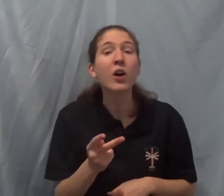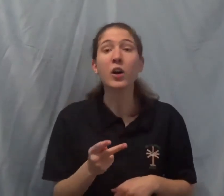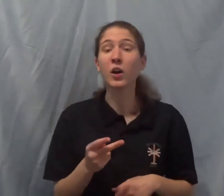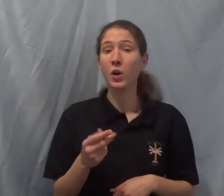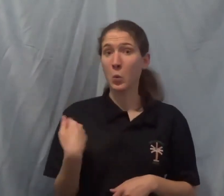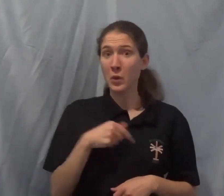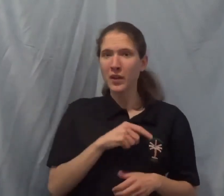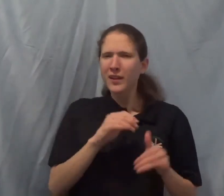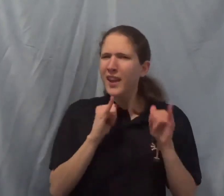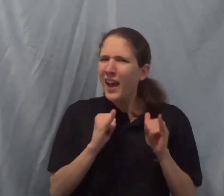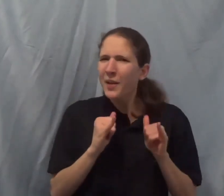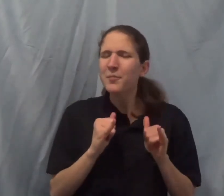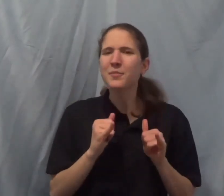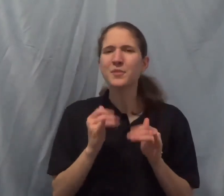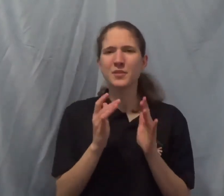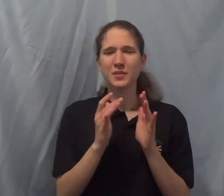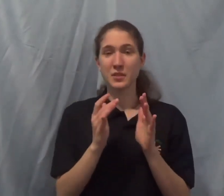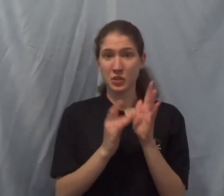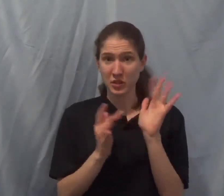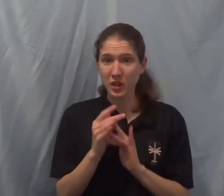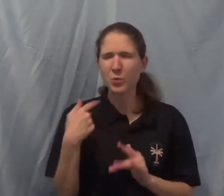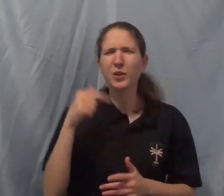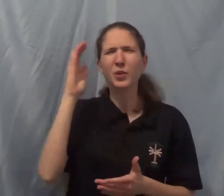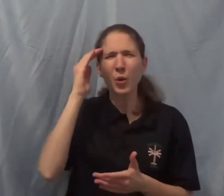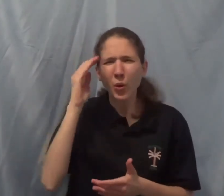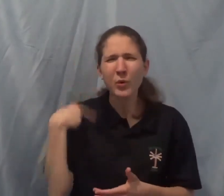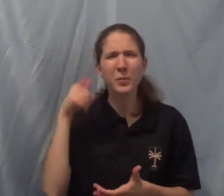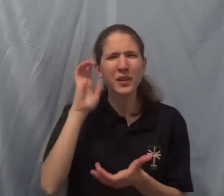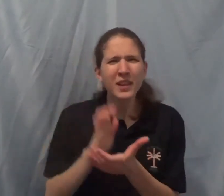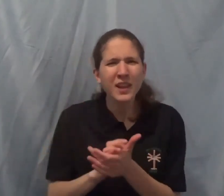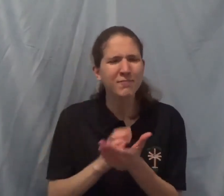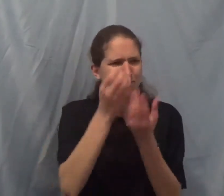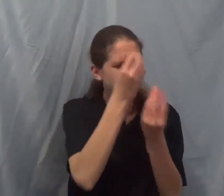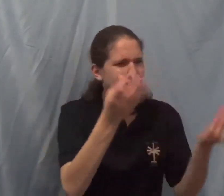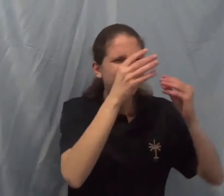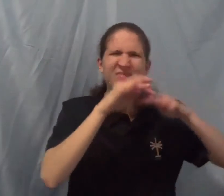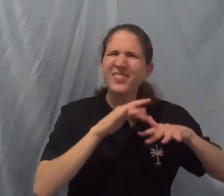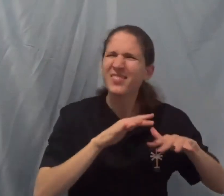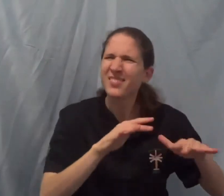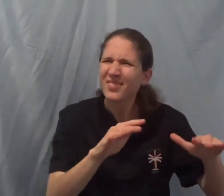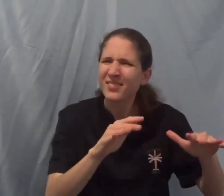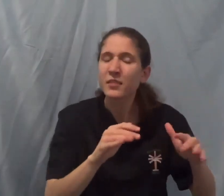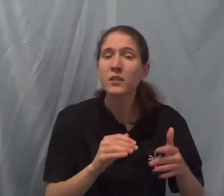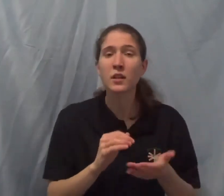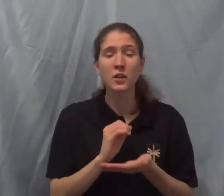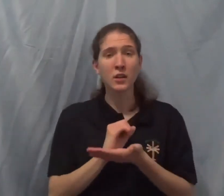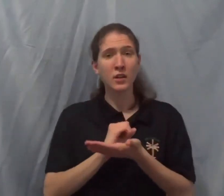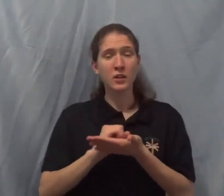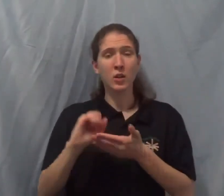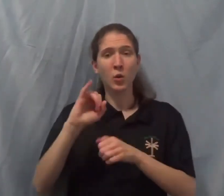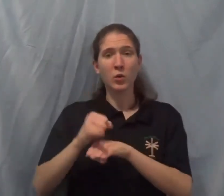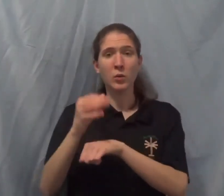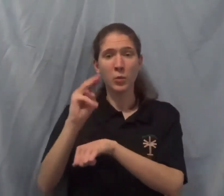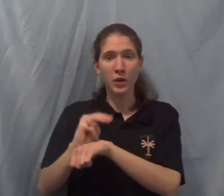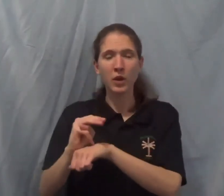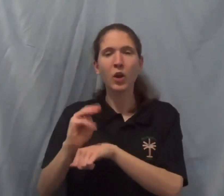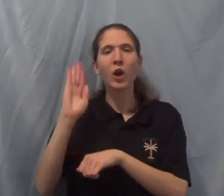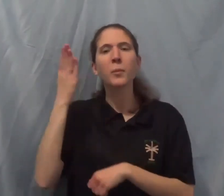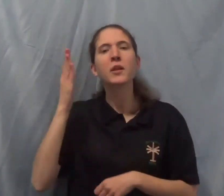St. Josemaria says in Christ is Passing By in the same homily, a Christian knows that he's grafted onto Christ through